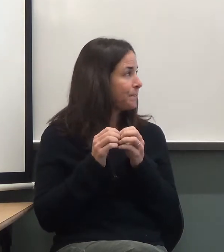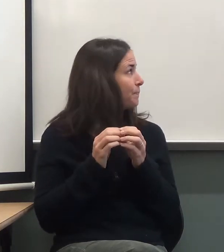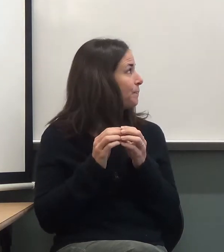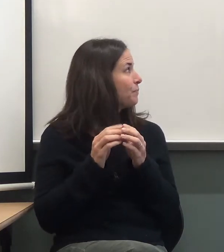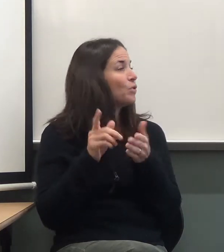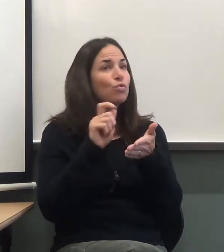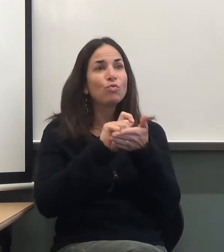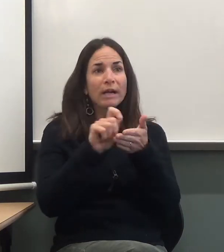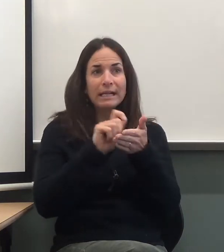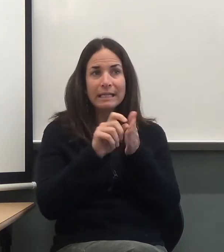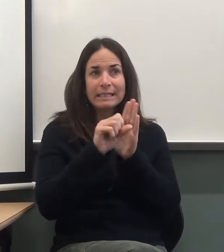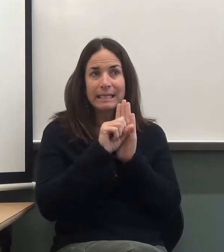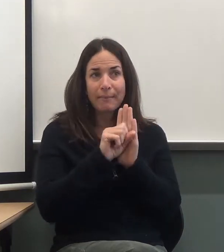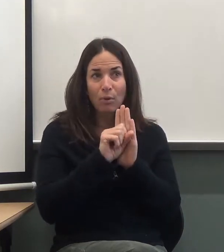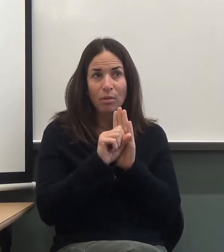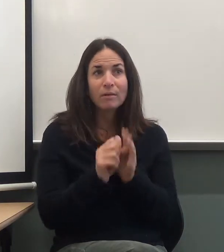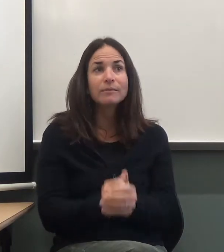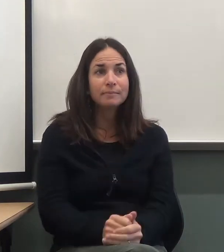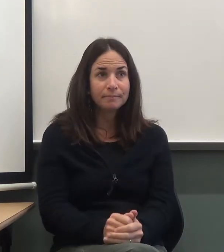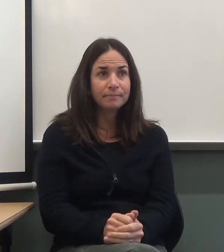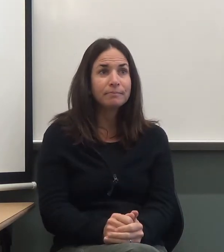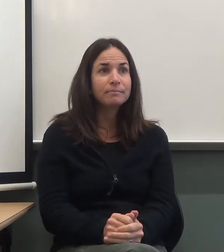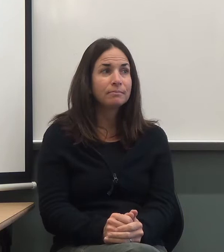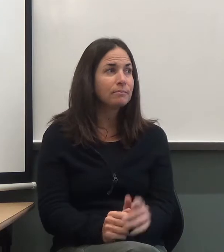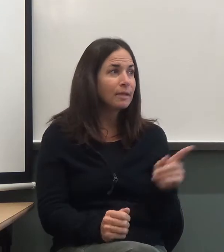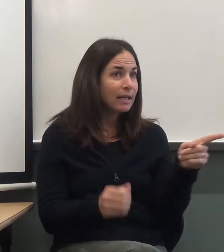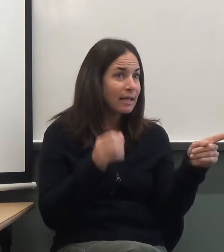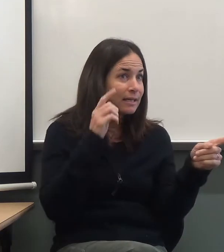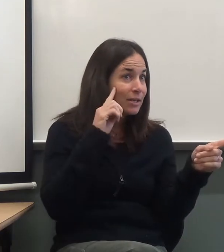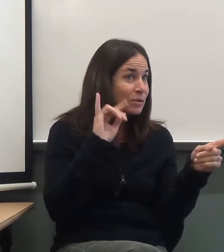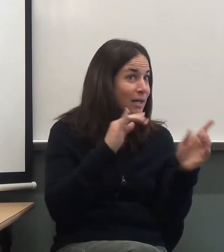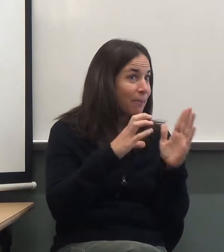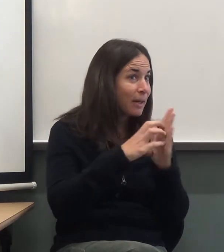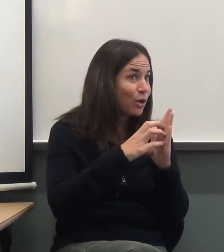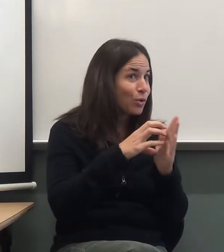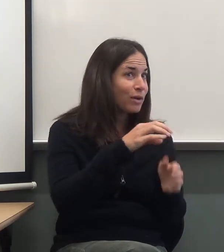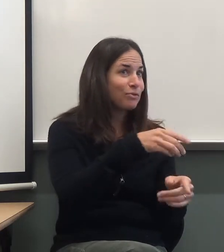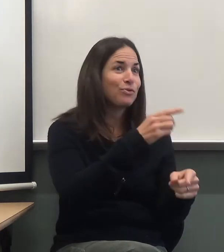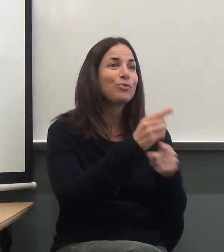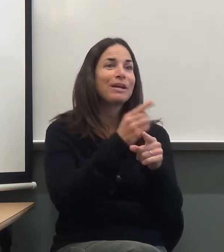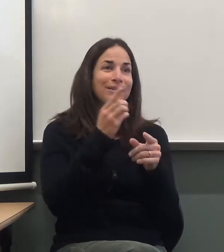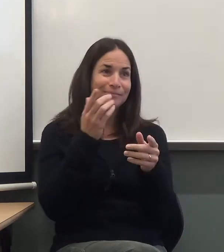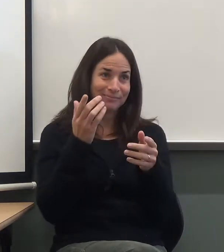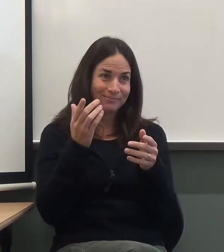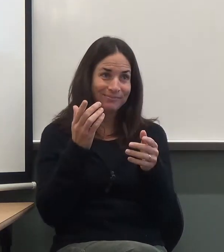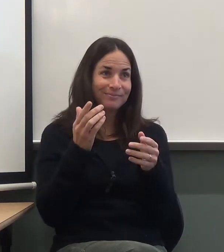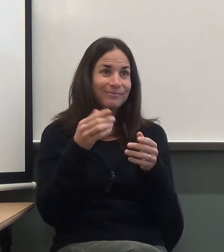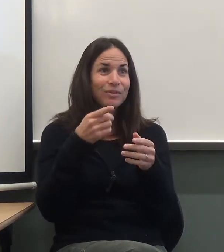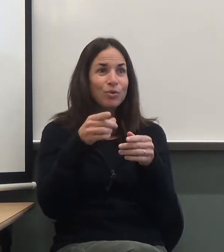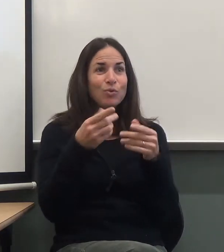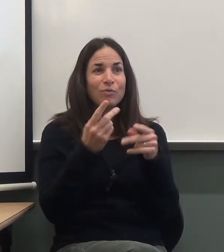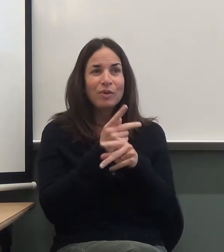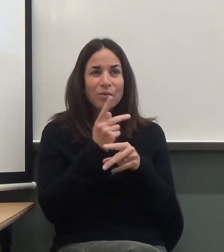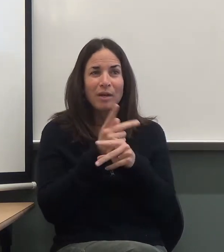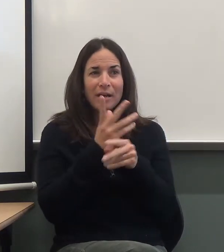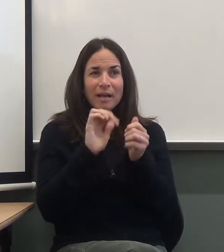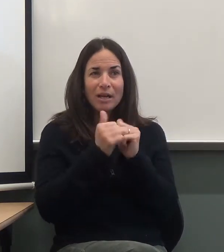writing sample. That sounds like a paragraph. Exactly. So we're going to look for you to try to figure out how to write an effective